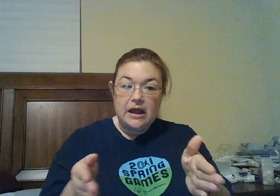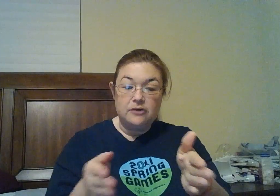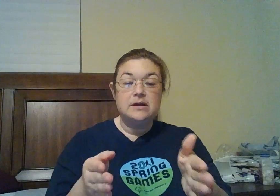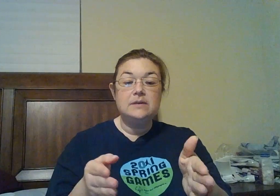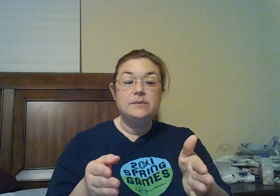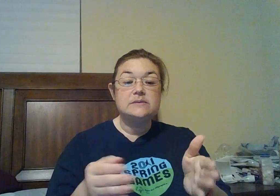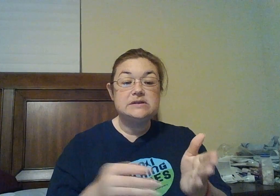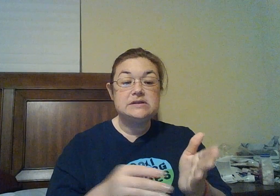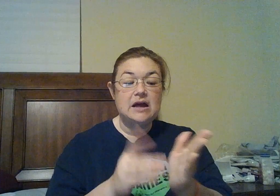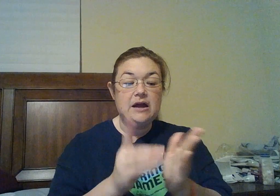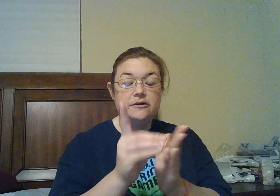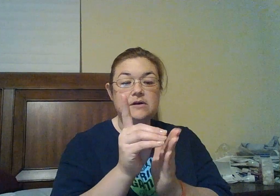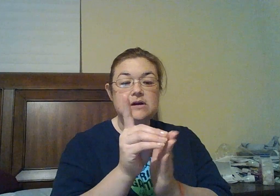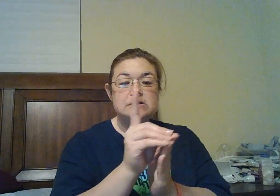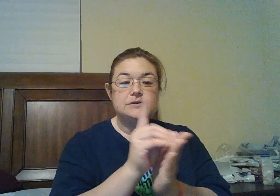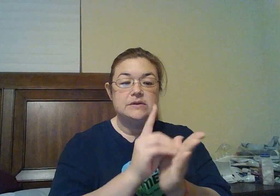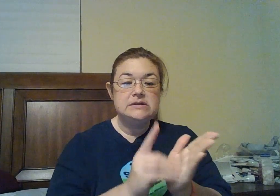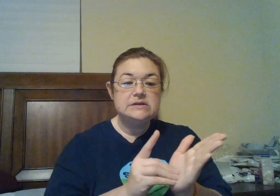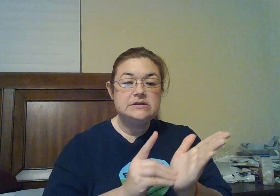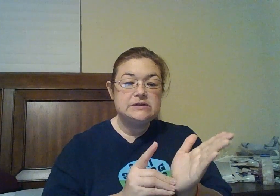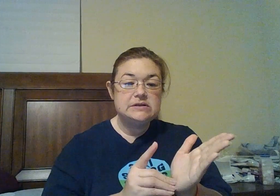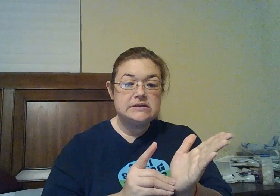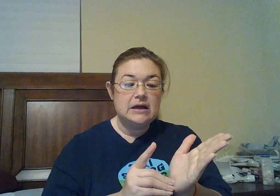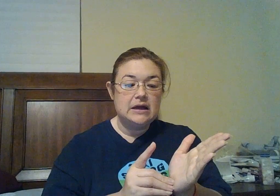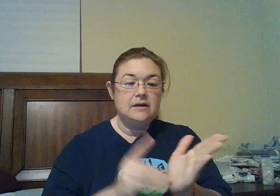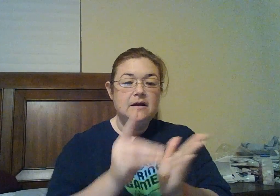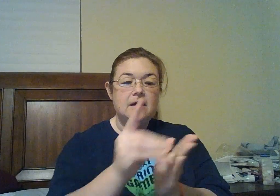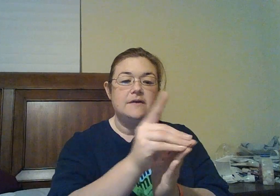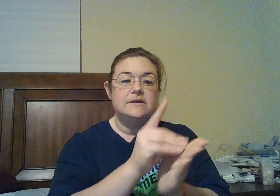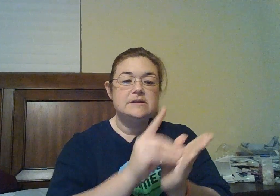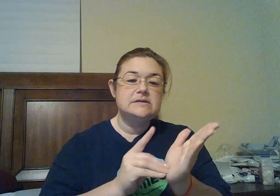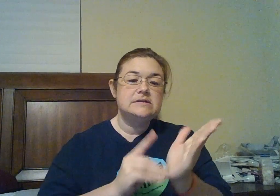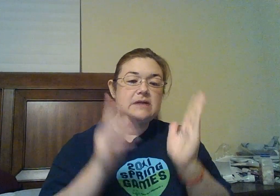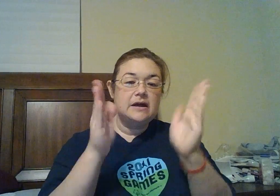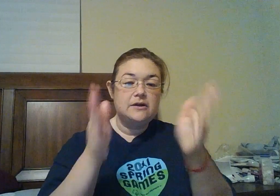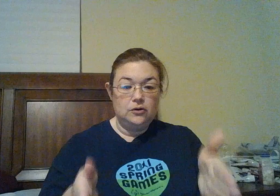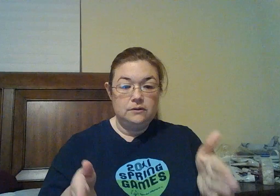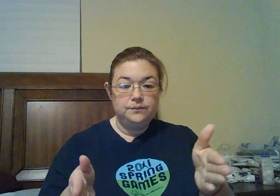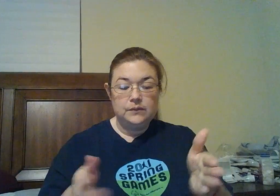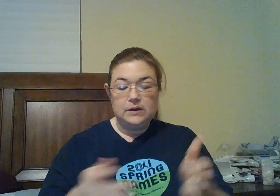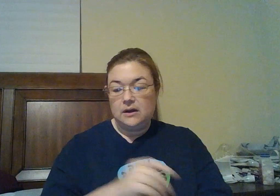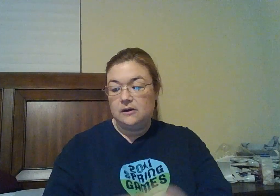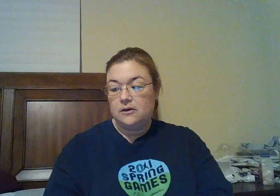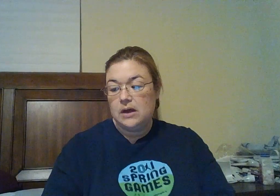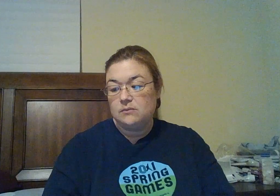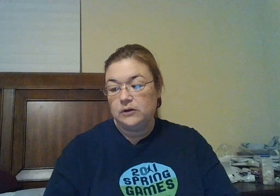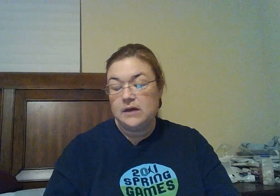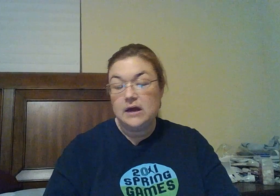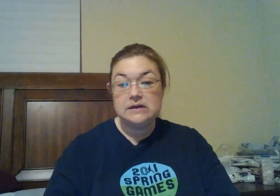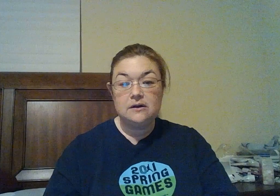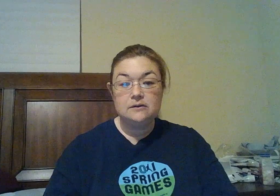then it becomes a designer. So this is to design, and this is designer. Okay, go ahead and mark that down.